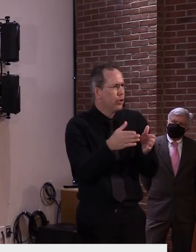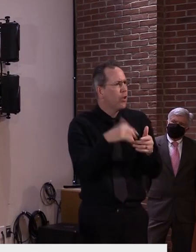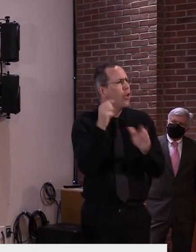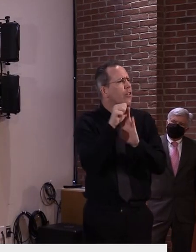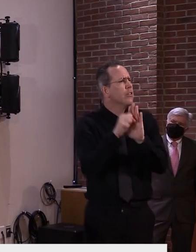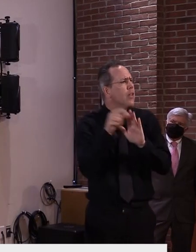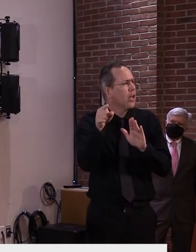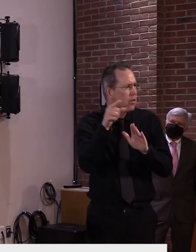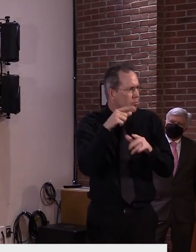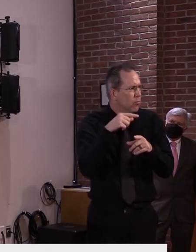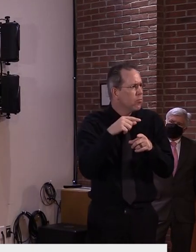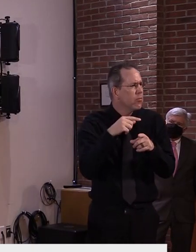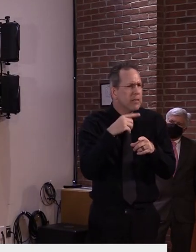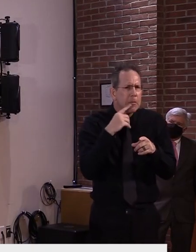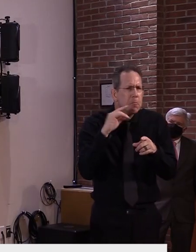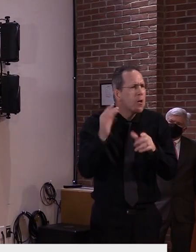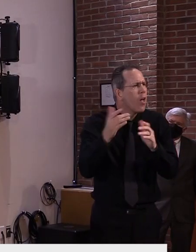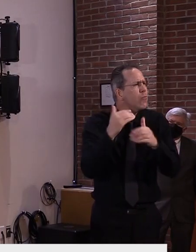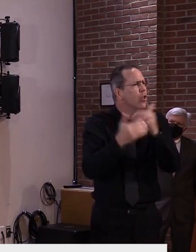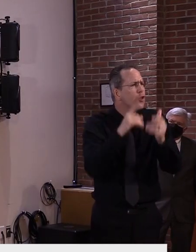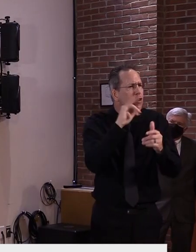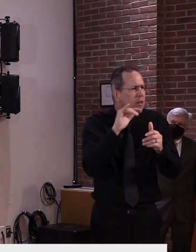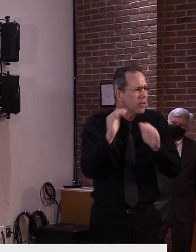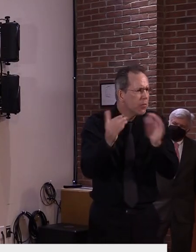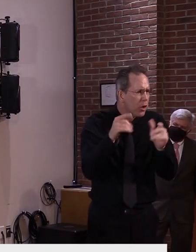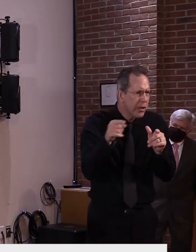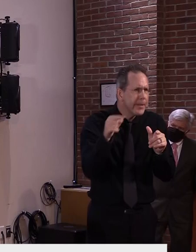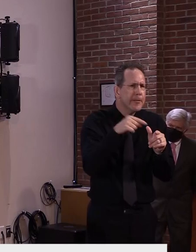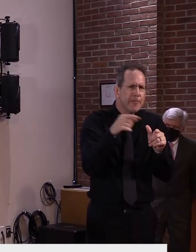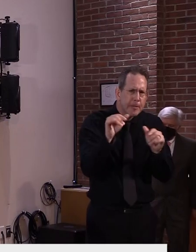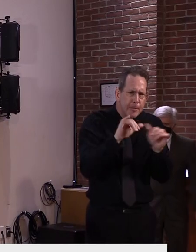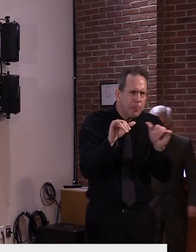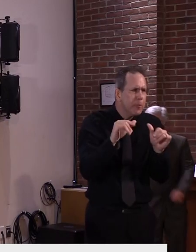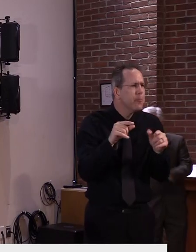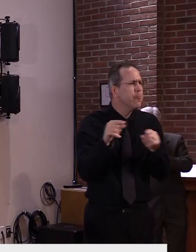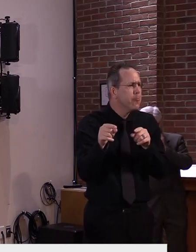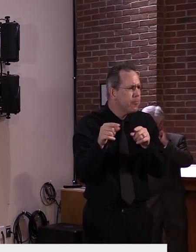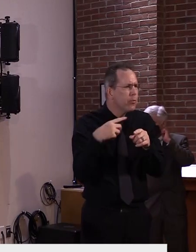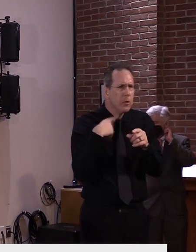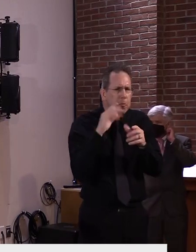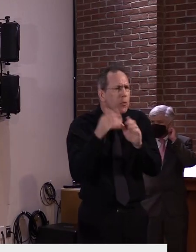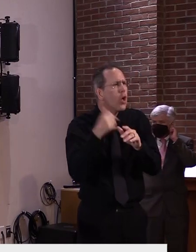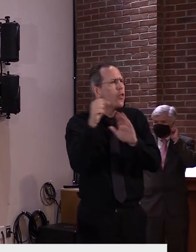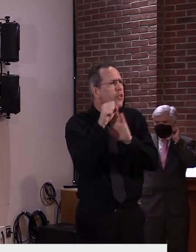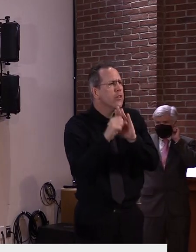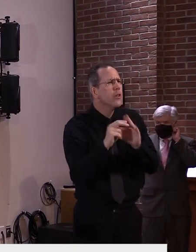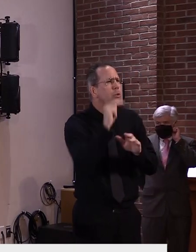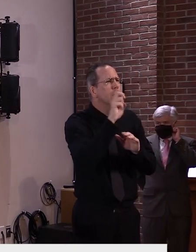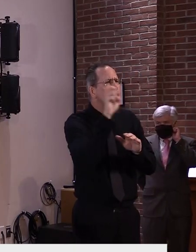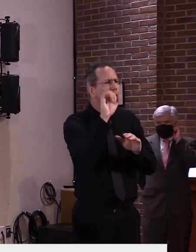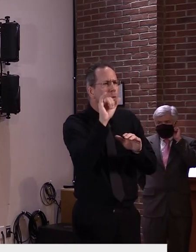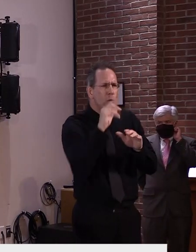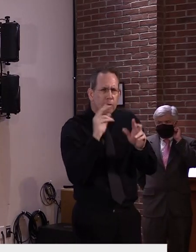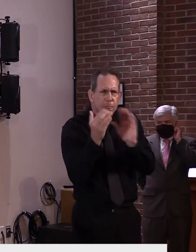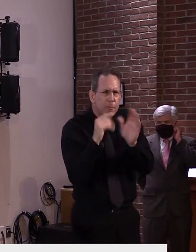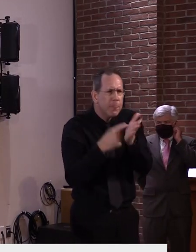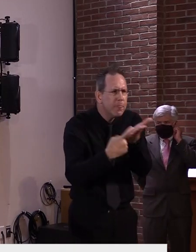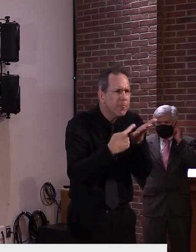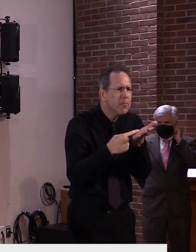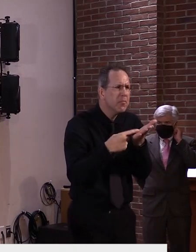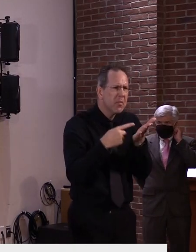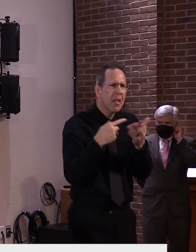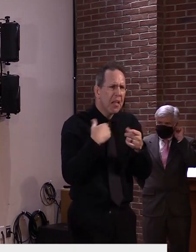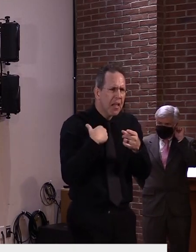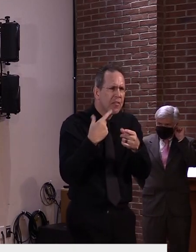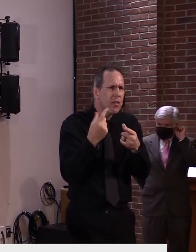individuals who had a similar situation occur, where they all tested positive on the exact same testing